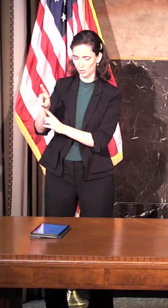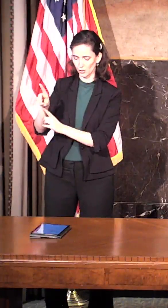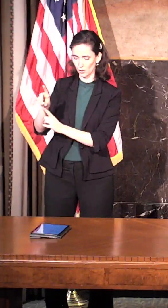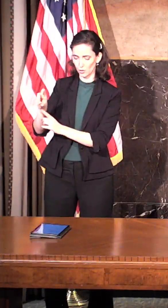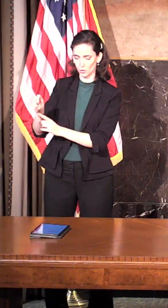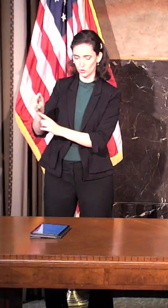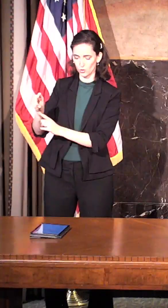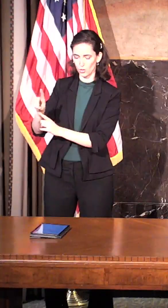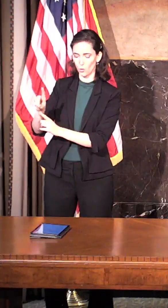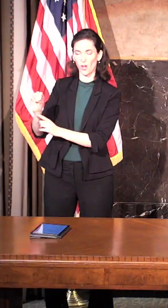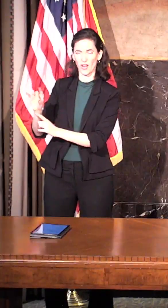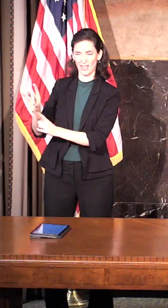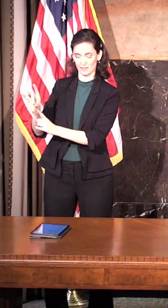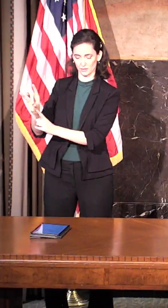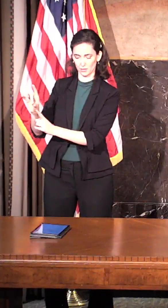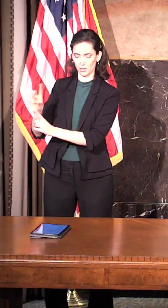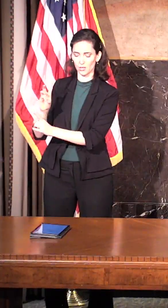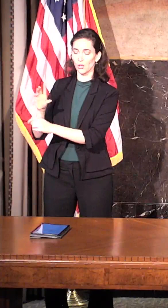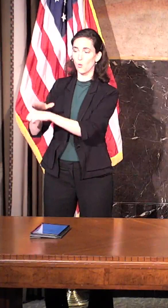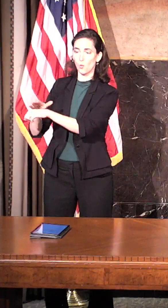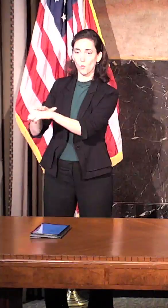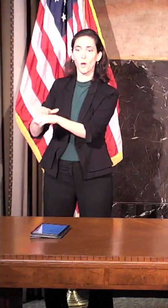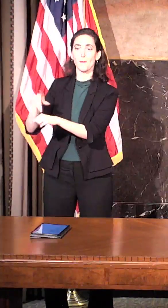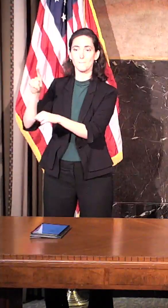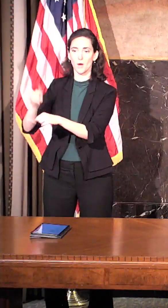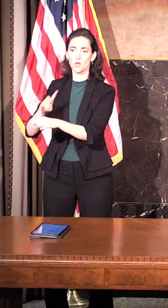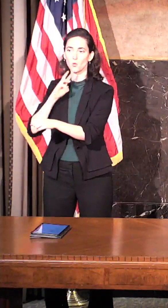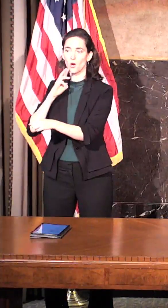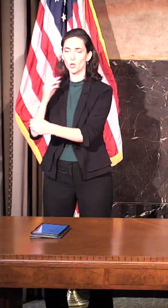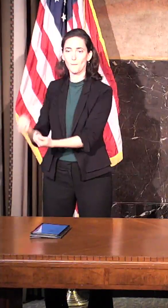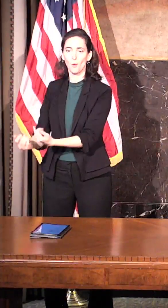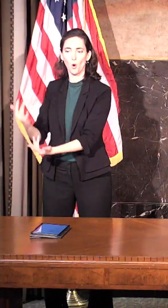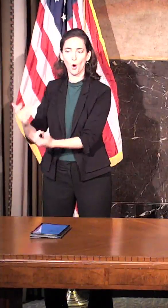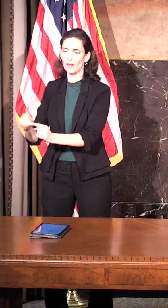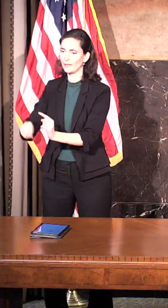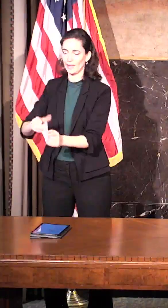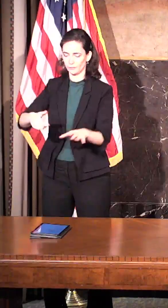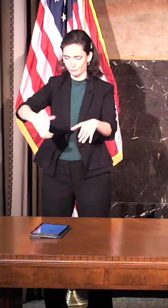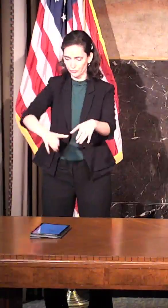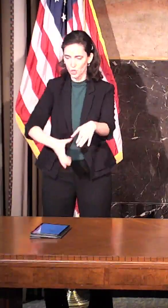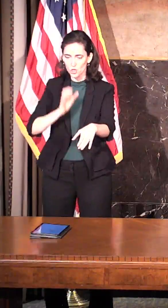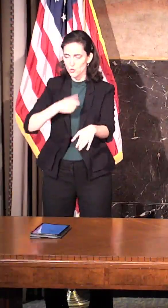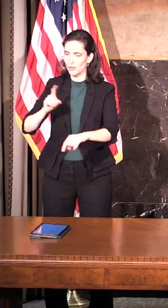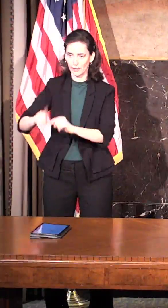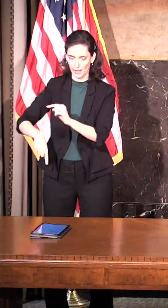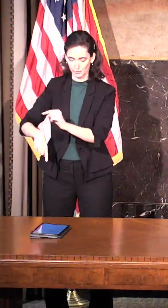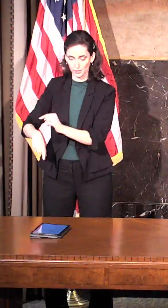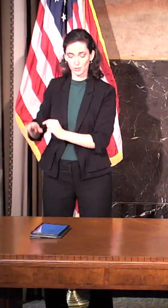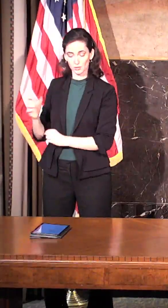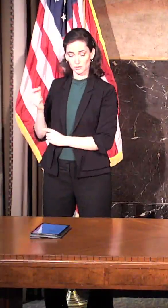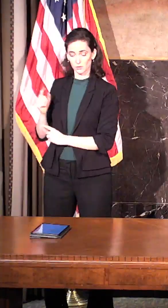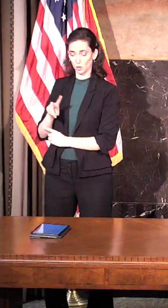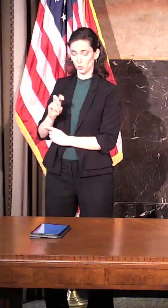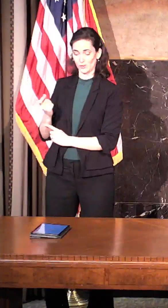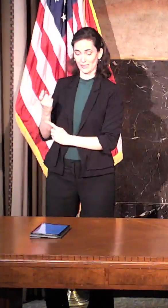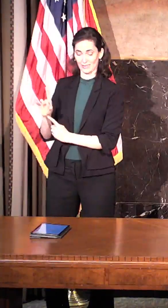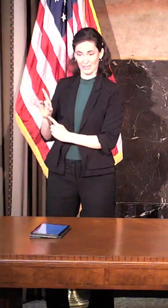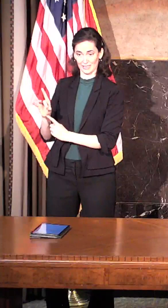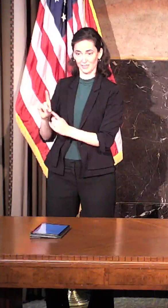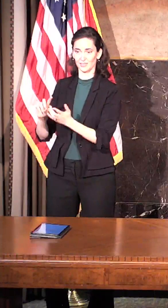about 600,000 residents across the state of Louisiana who are impacted by the boil water